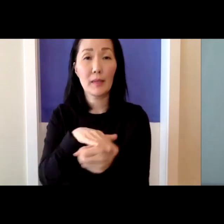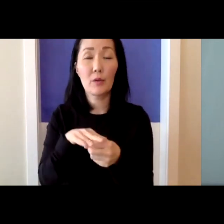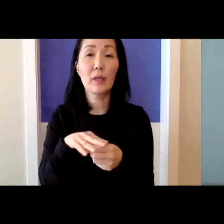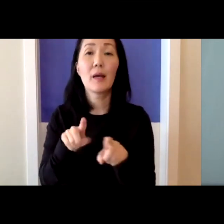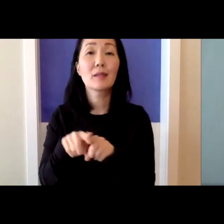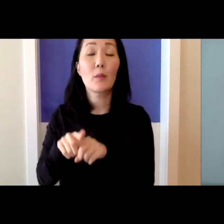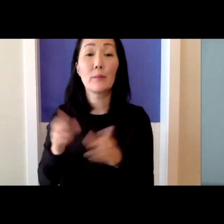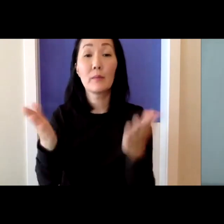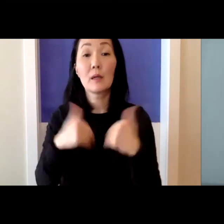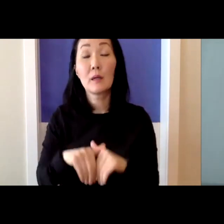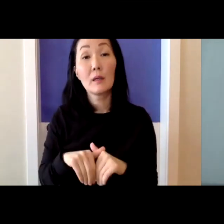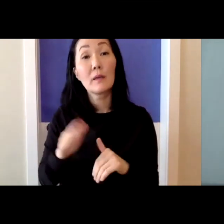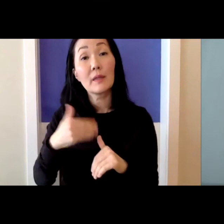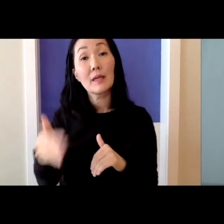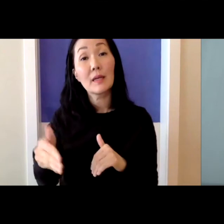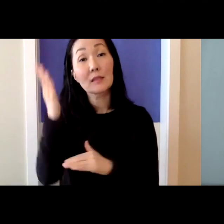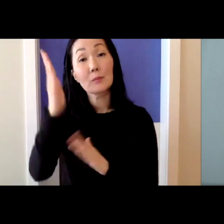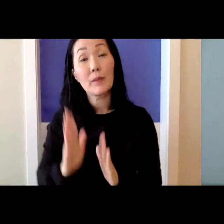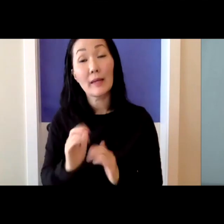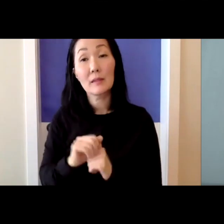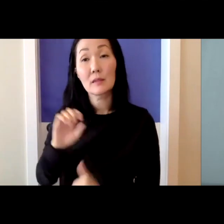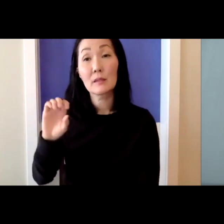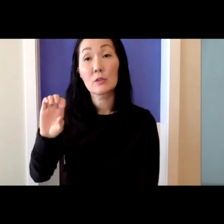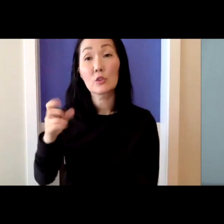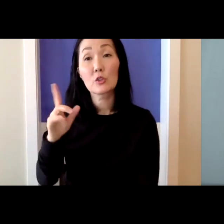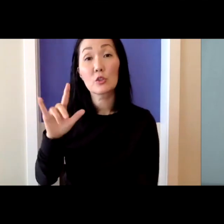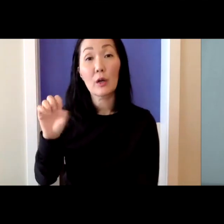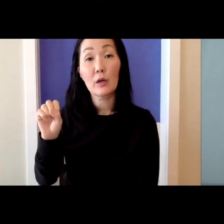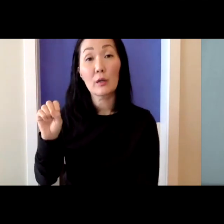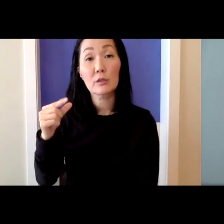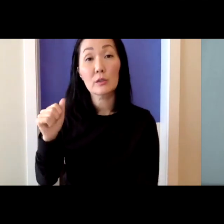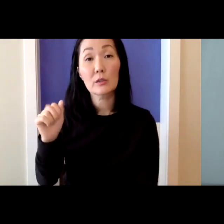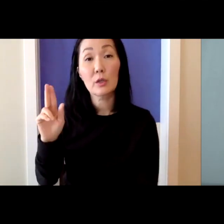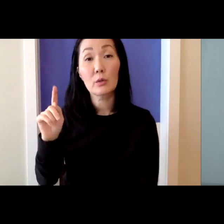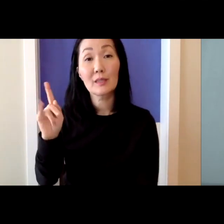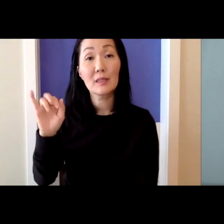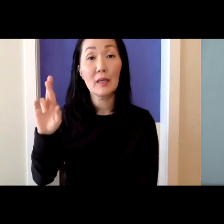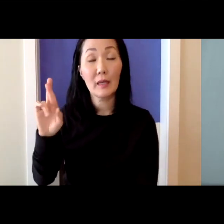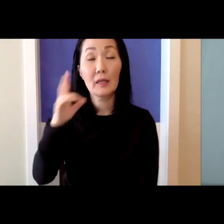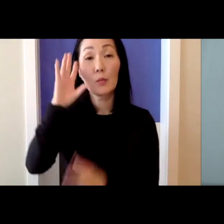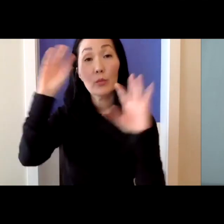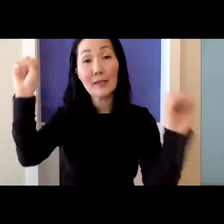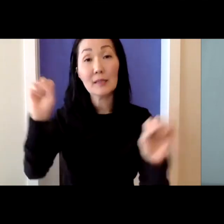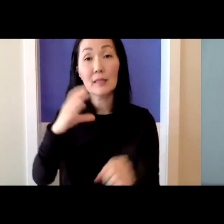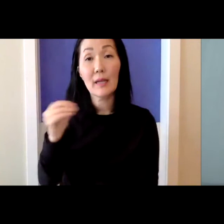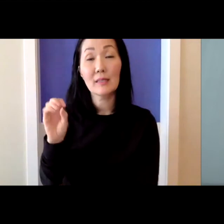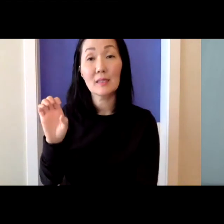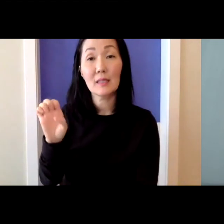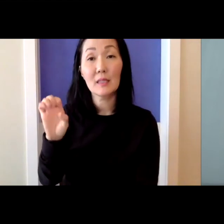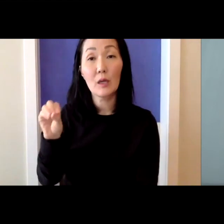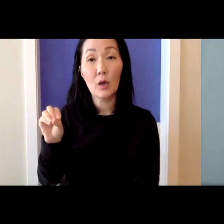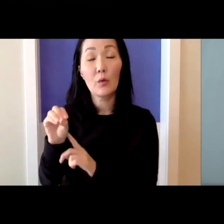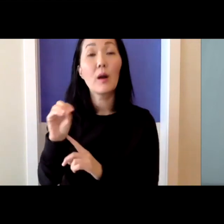Our next panelist is Charles Gauthier, who's the president and CEO of the Downtown Vancouver Business